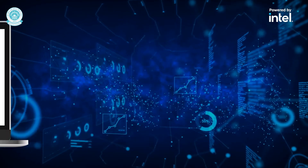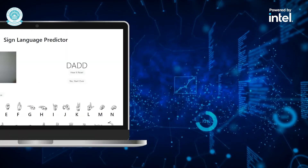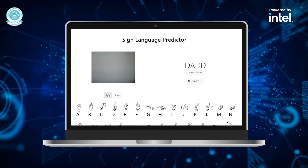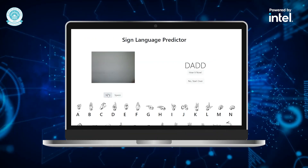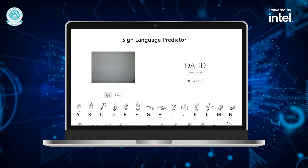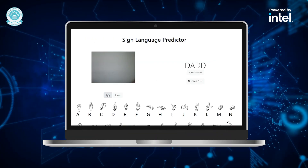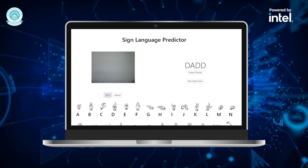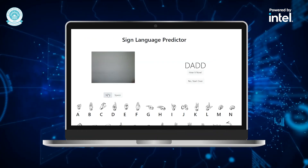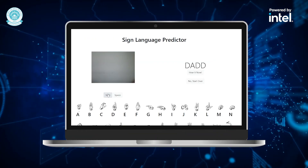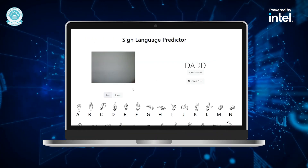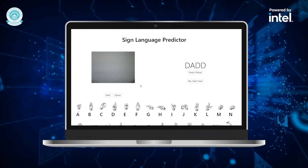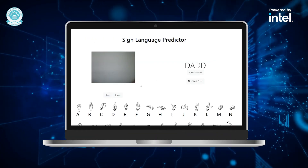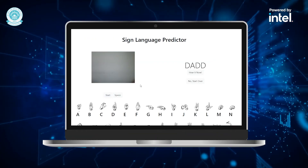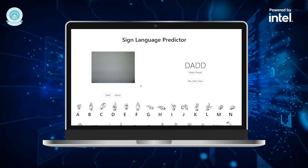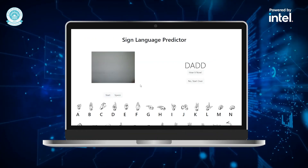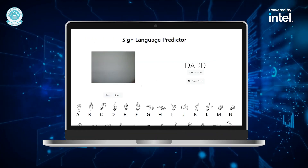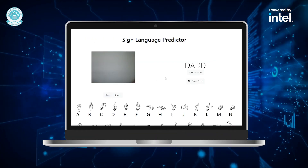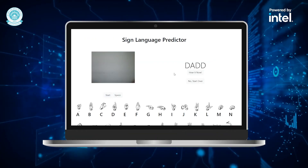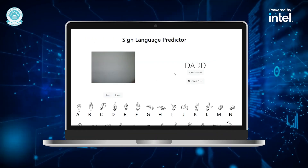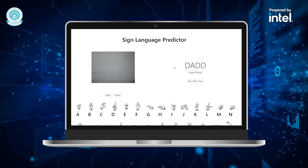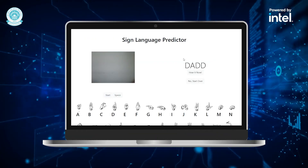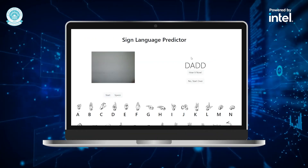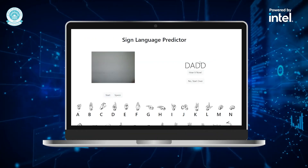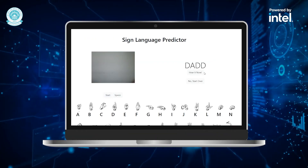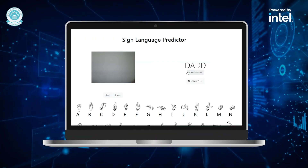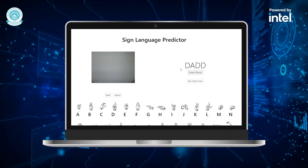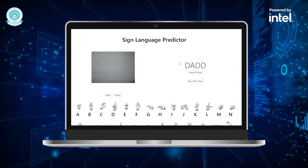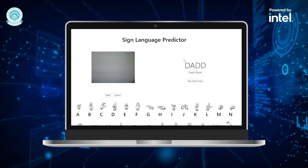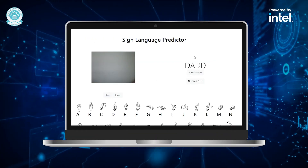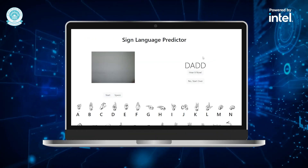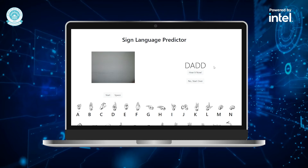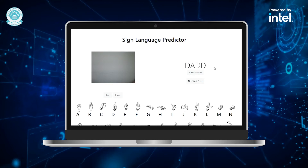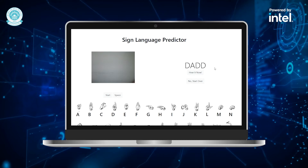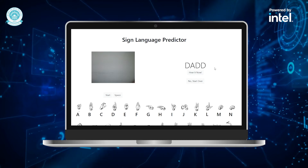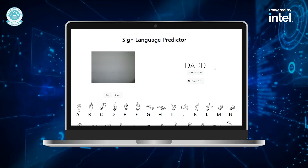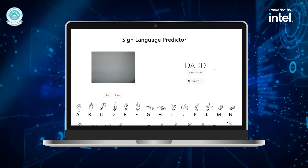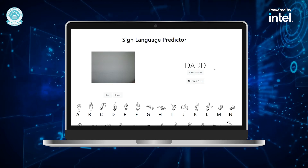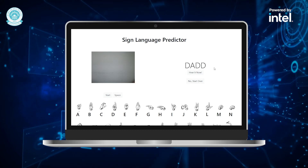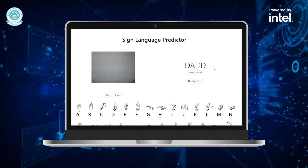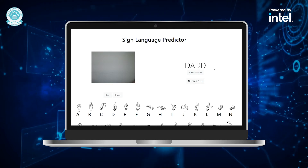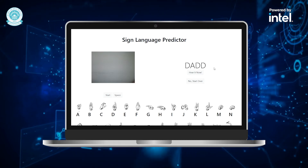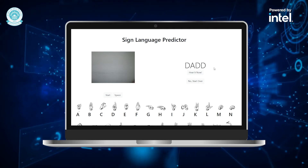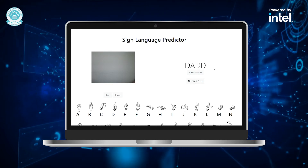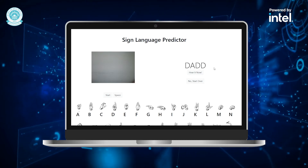To make this system, I have trained my model with numerous images of various hand gestures and tagged them with their respective